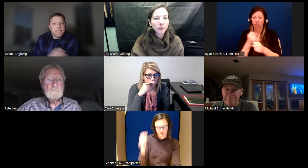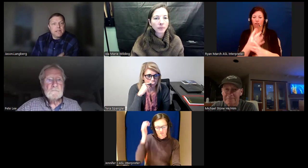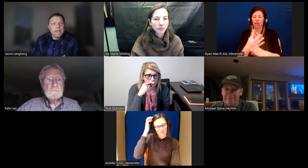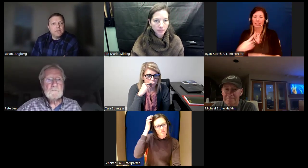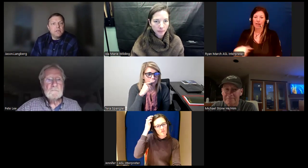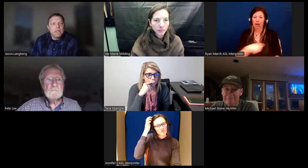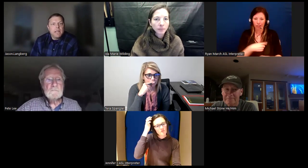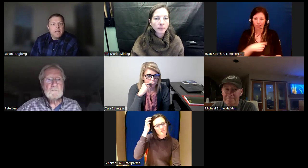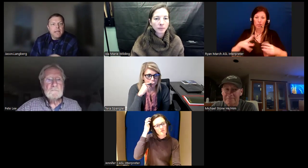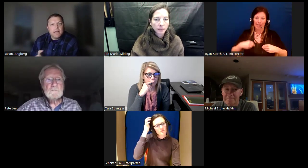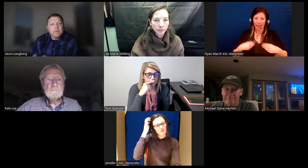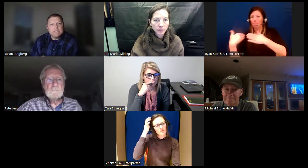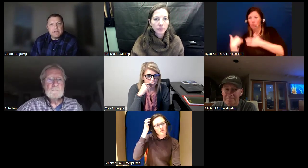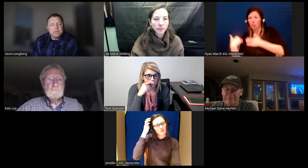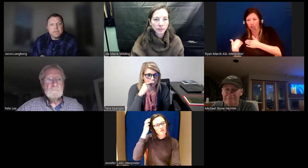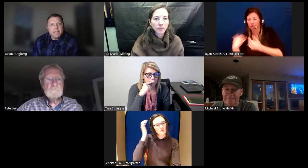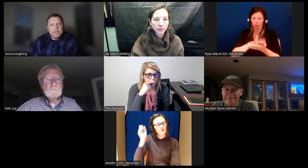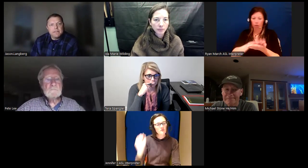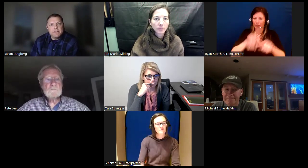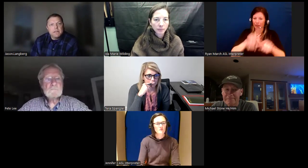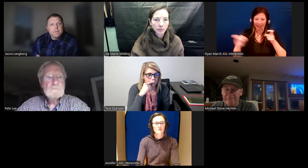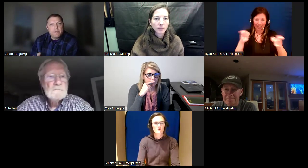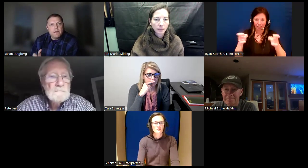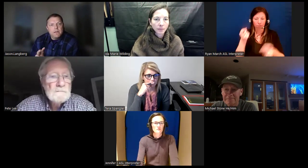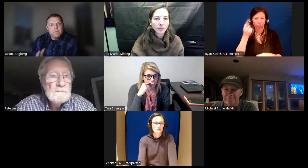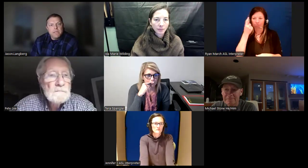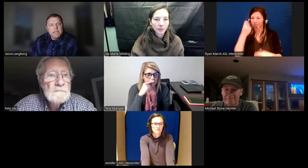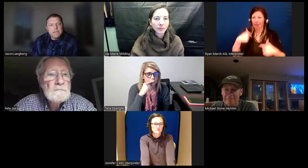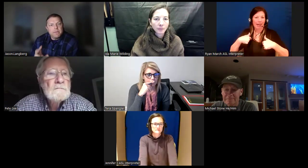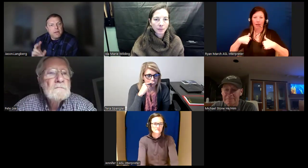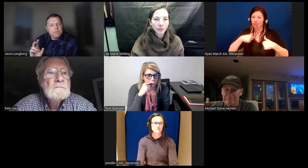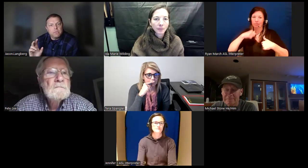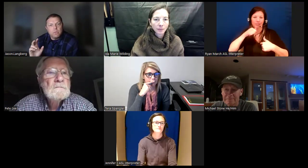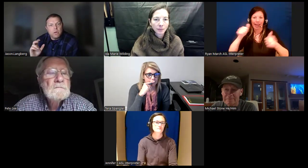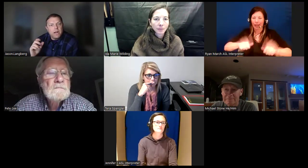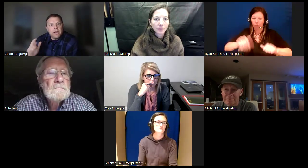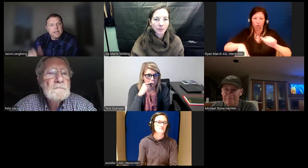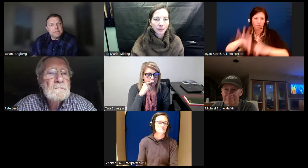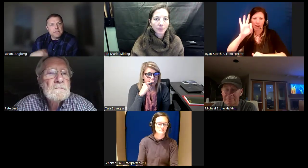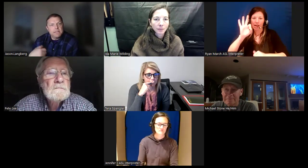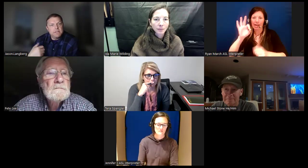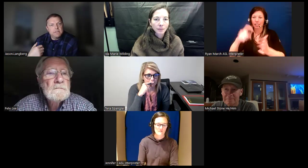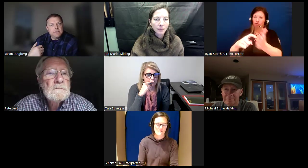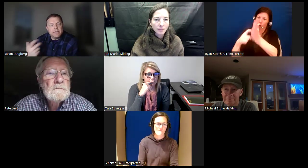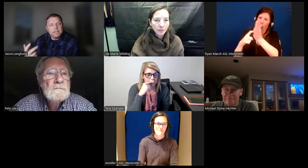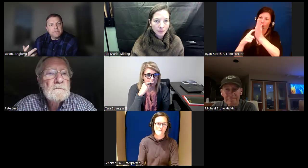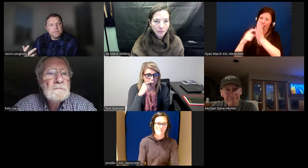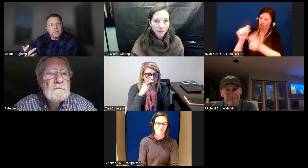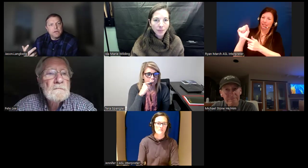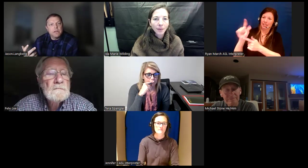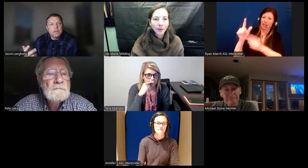school can't handle. And I wasn't able to find anything about required